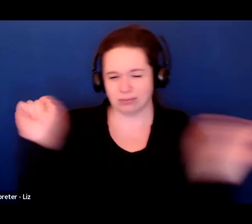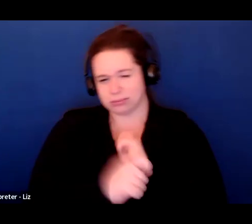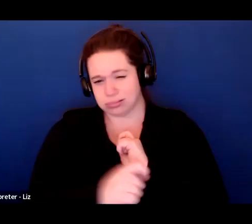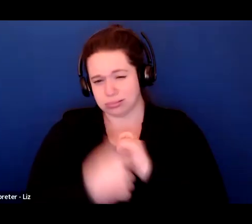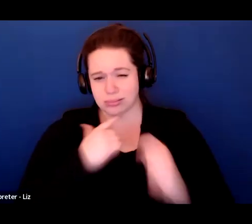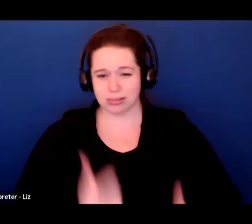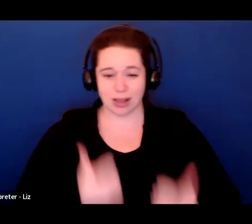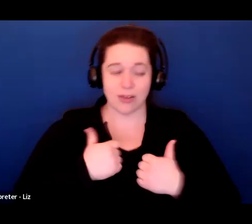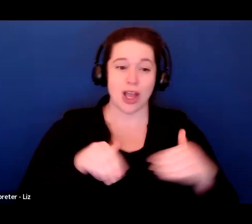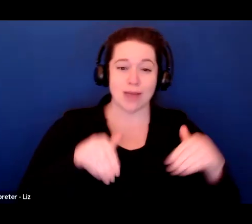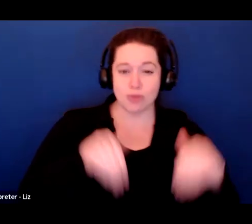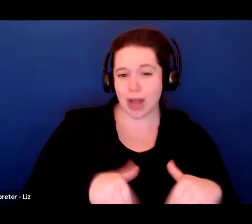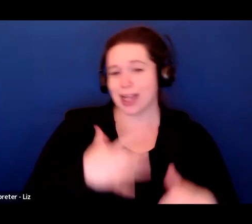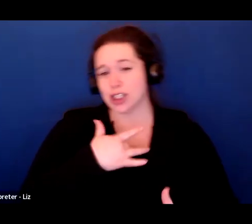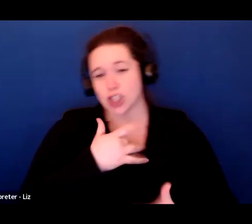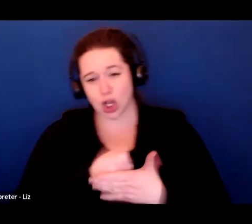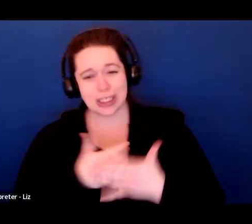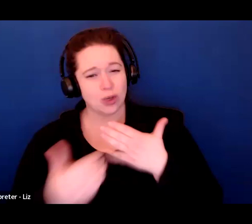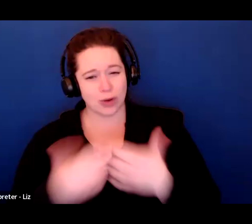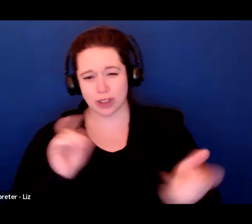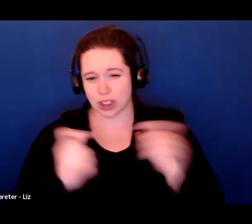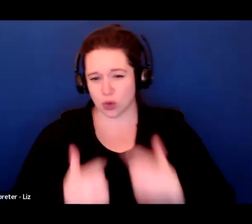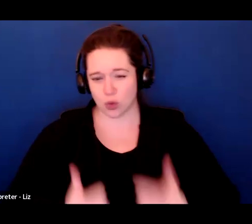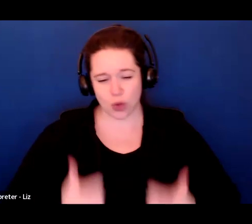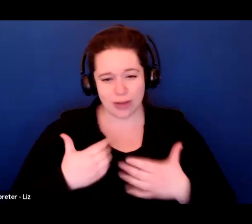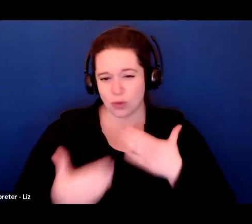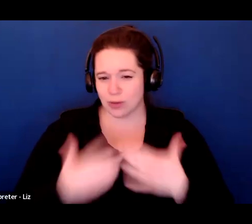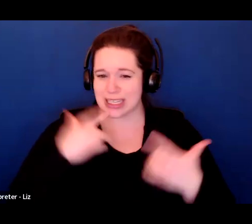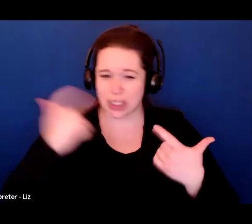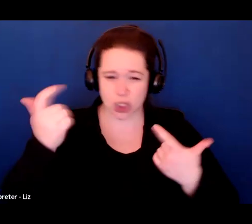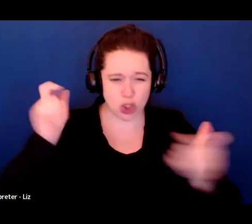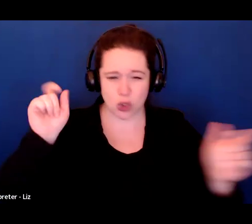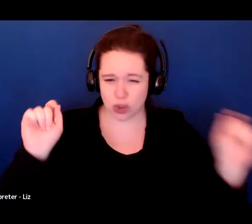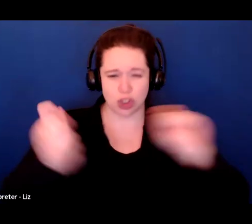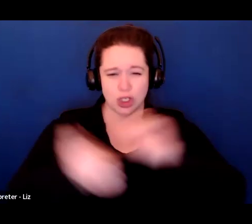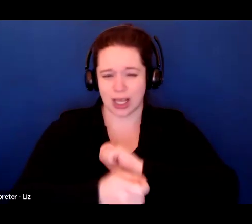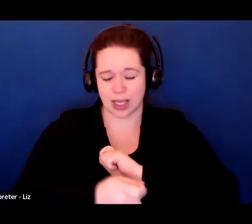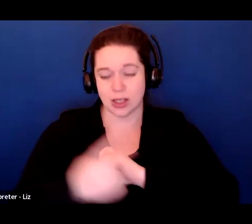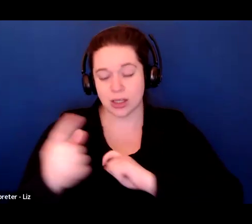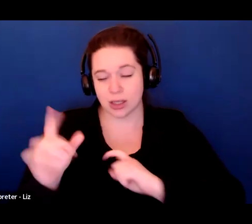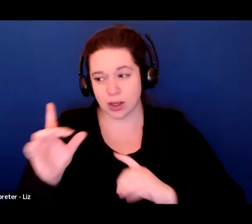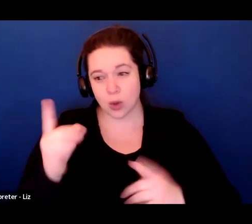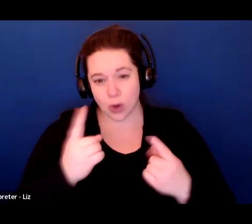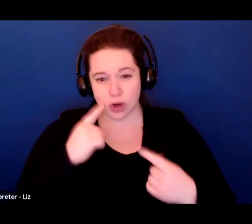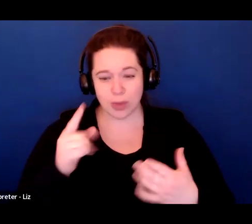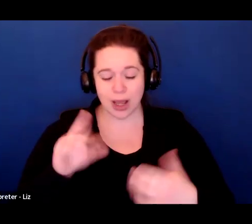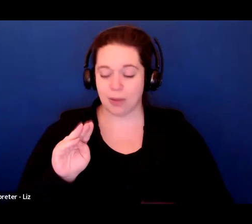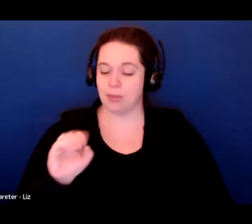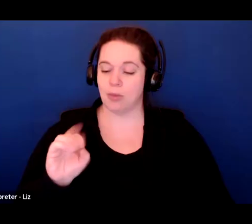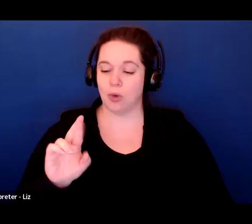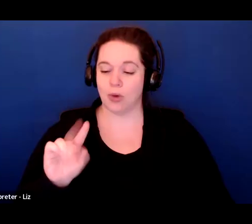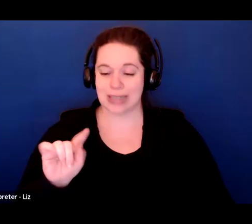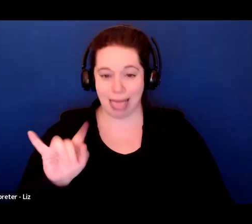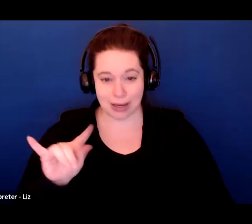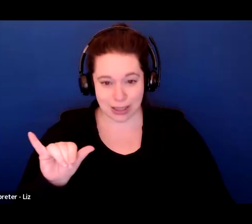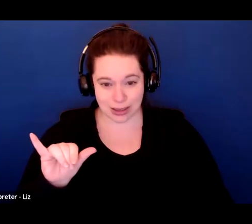paralysis, it can be a heart attack, it can be anything that's really huge. We're always worried about our mortality first, rightly